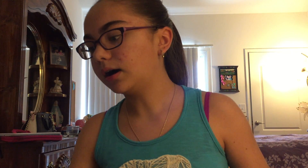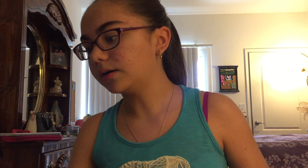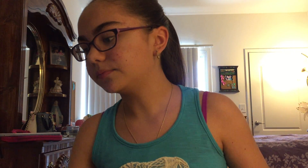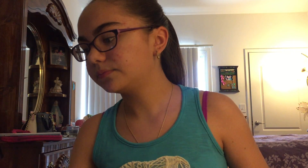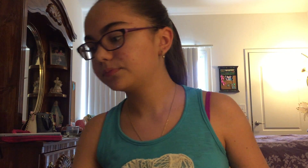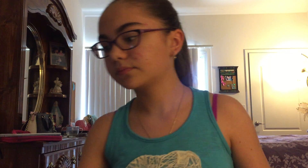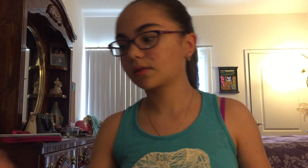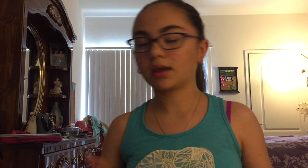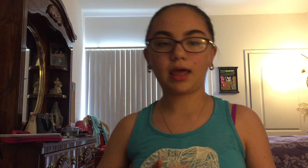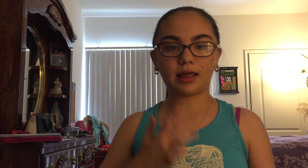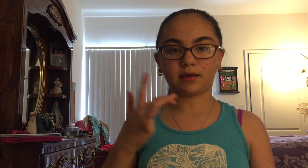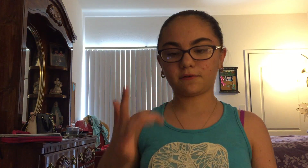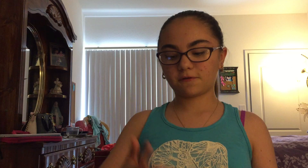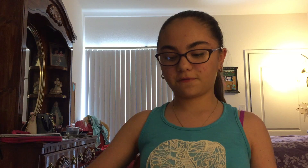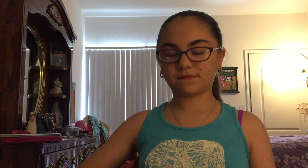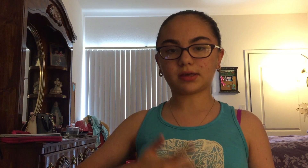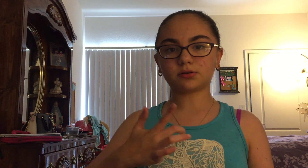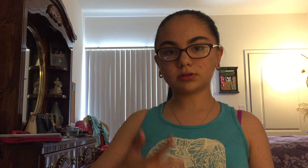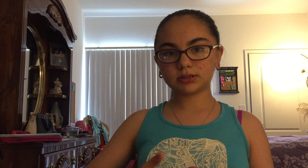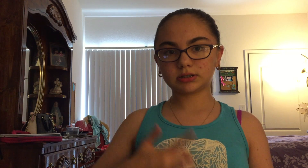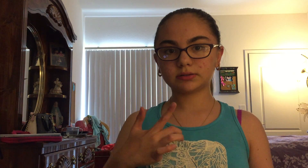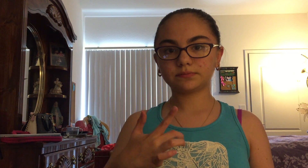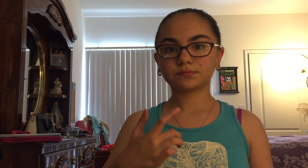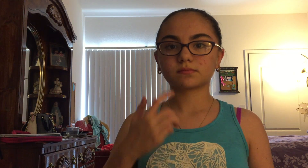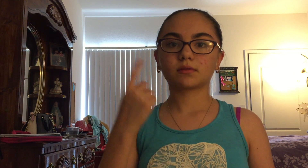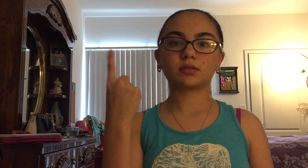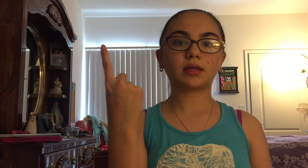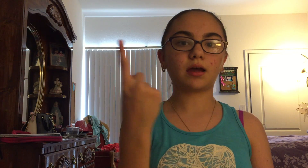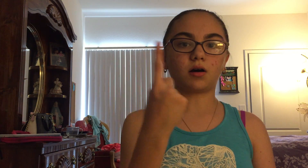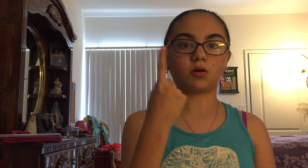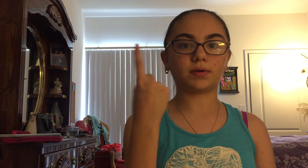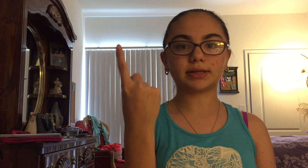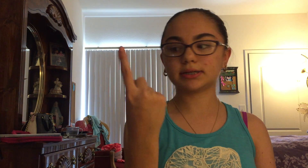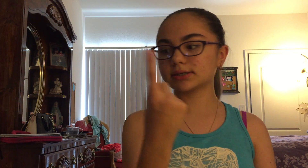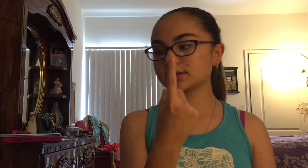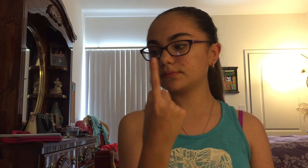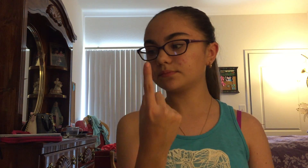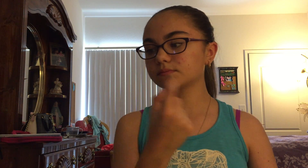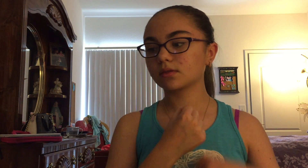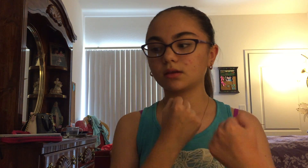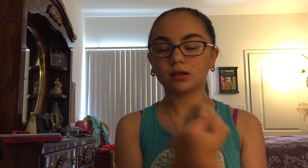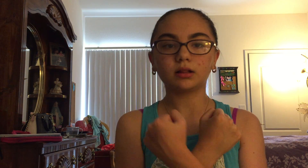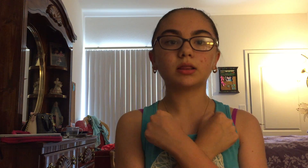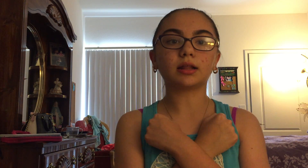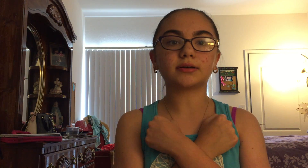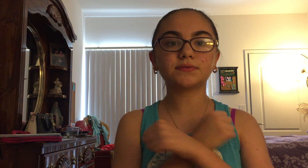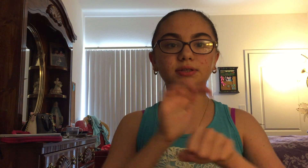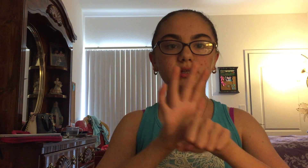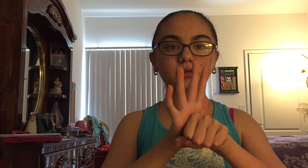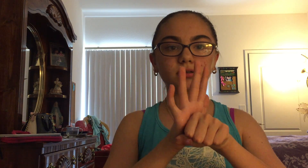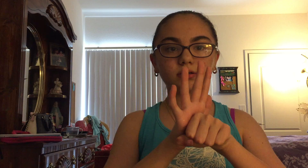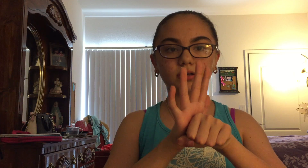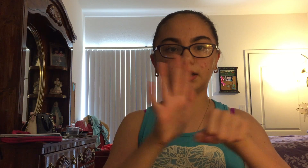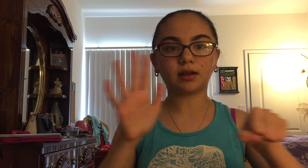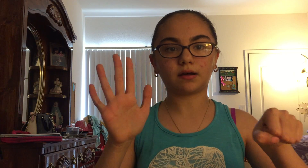um and it feels that always loves enough